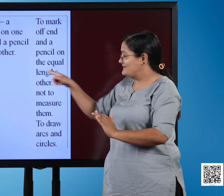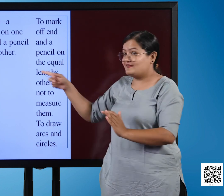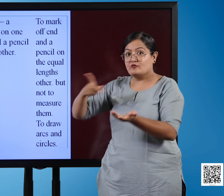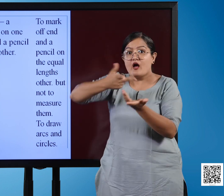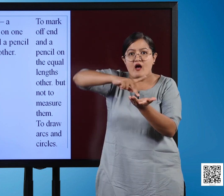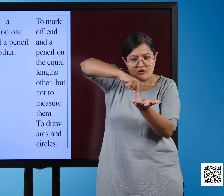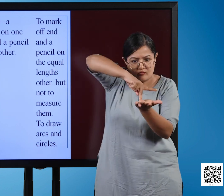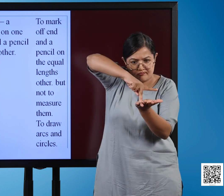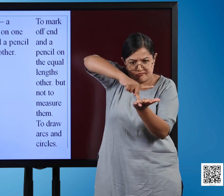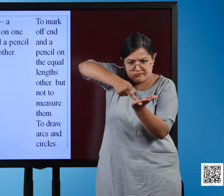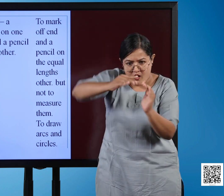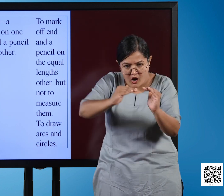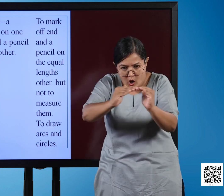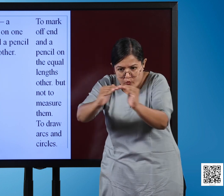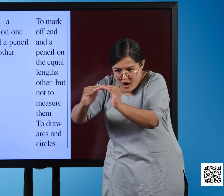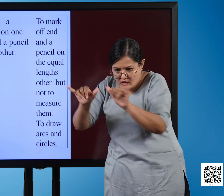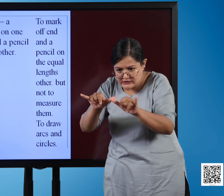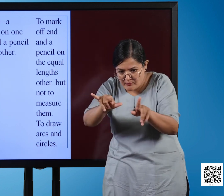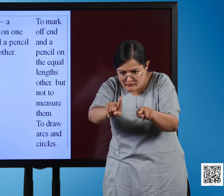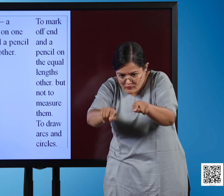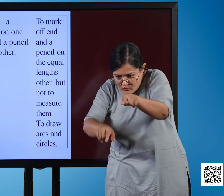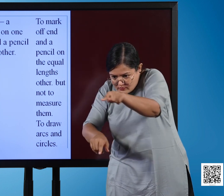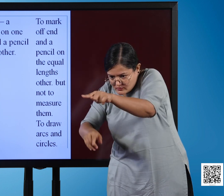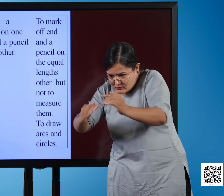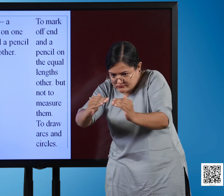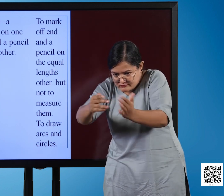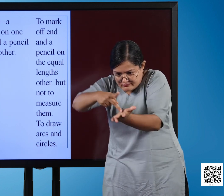To draw arcs and circles.